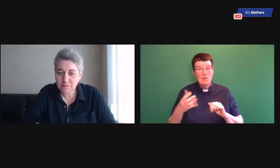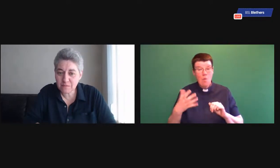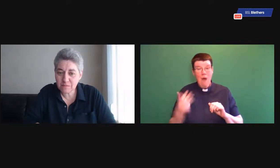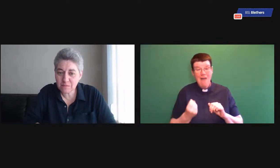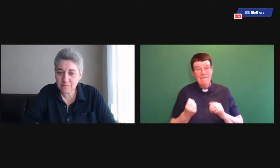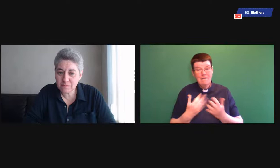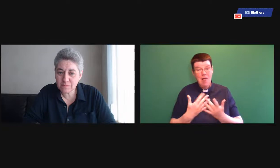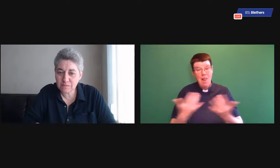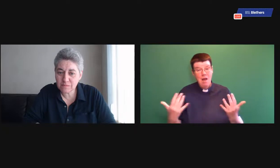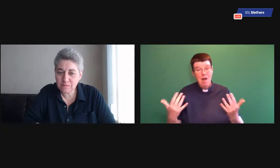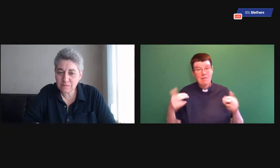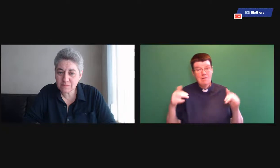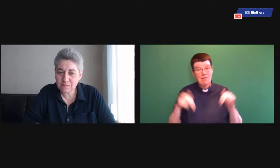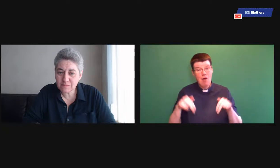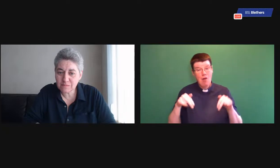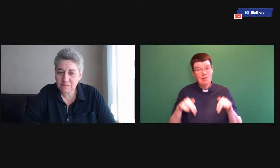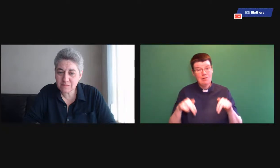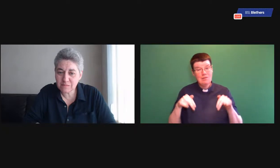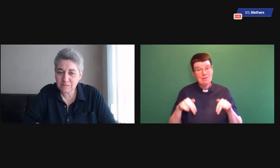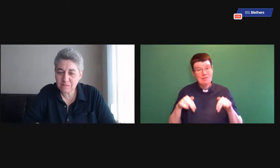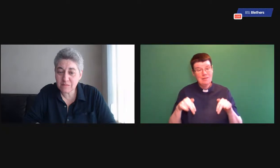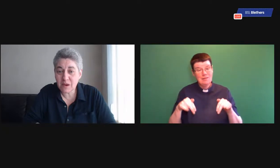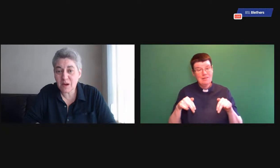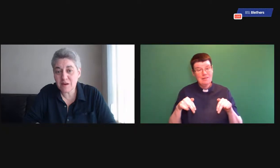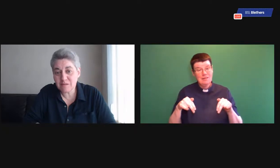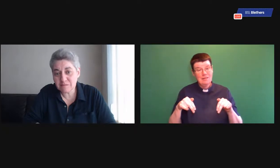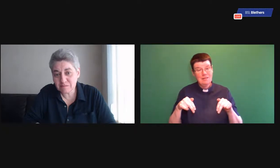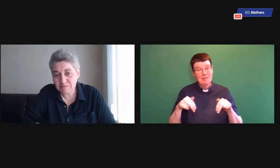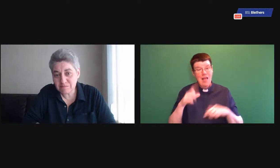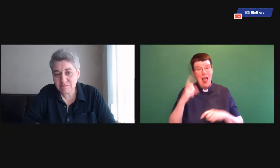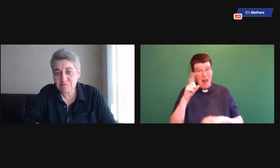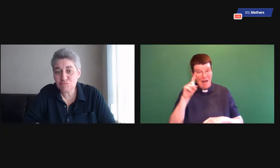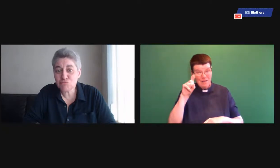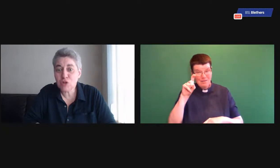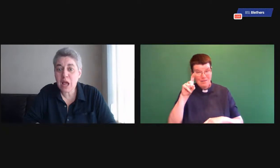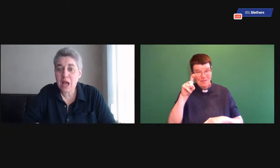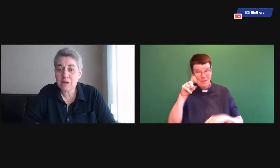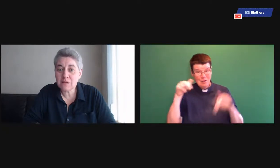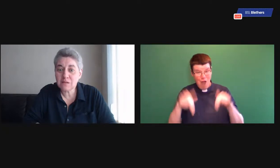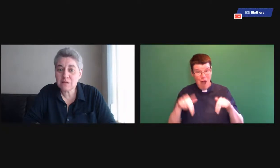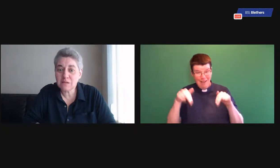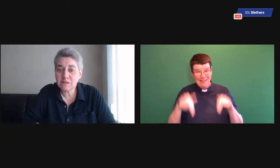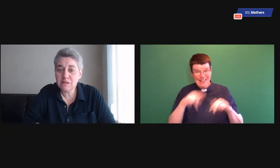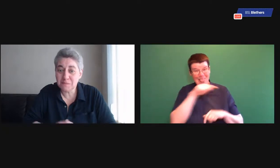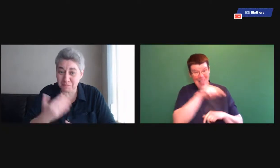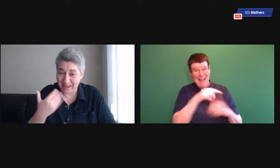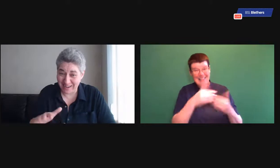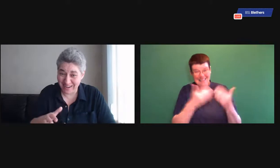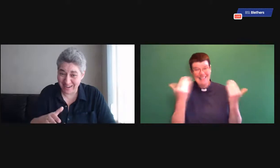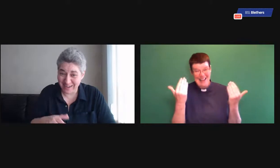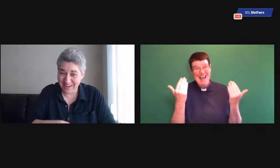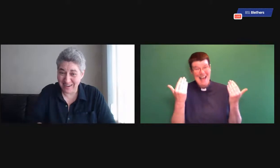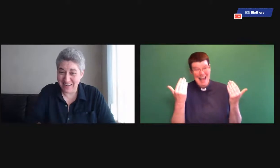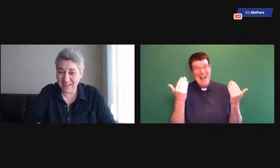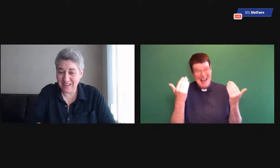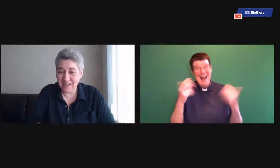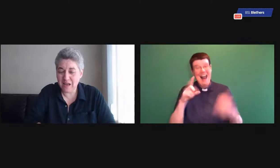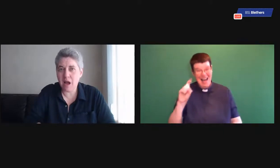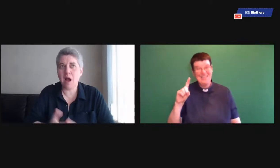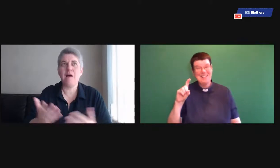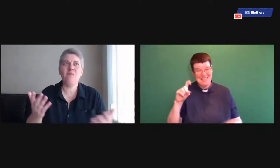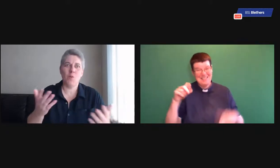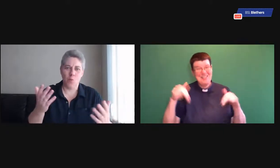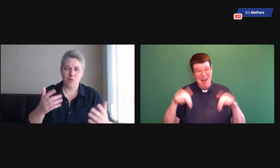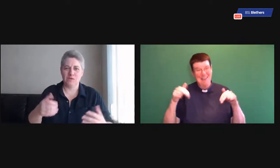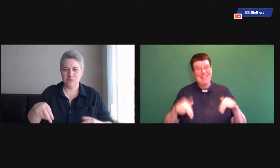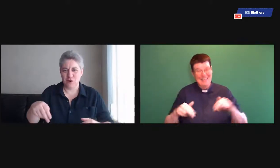recently, and this doesn't happen. Sometimes we've had a dogs, and